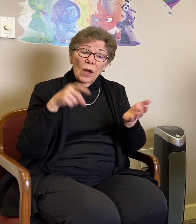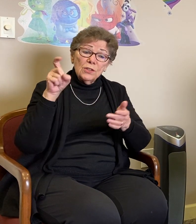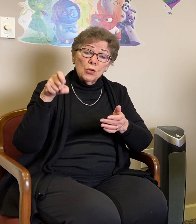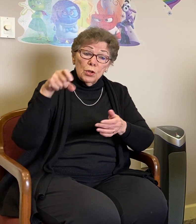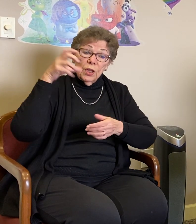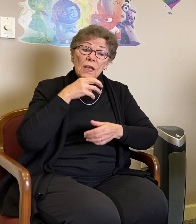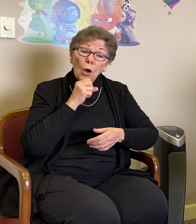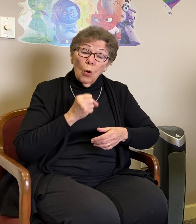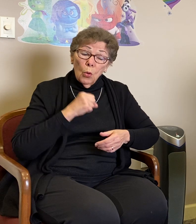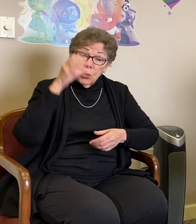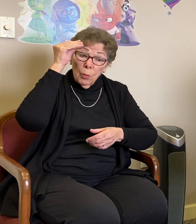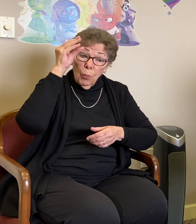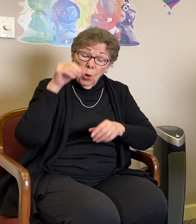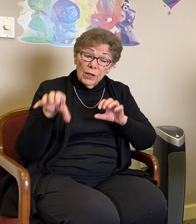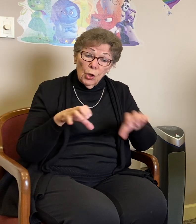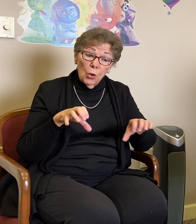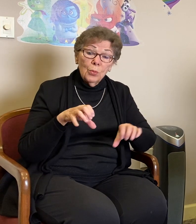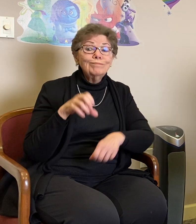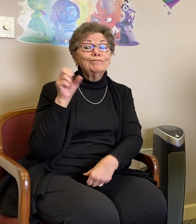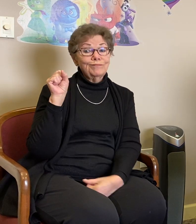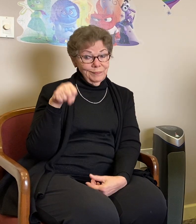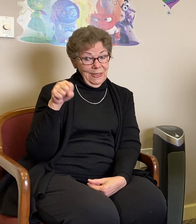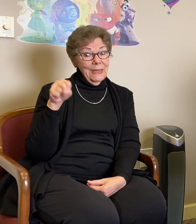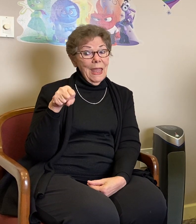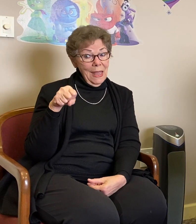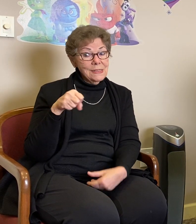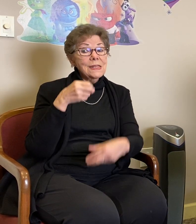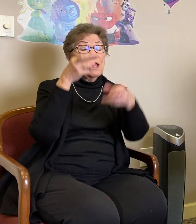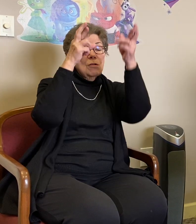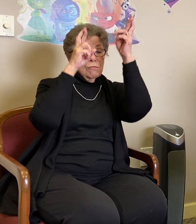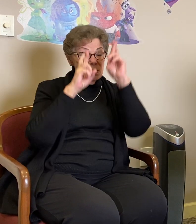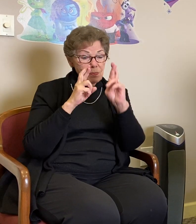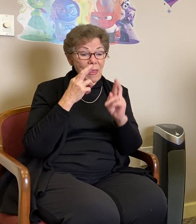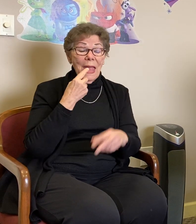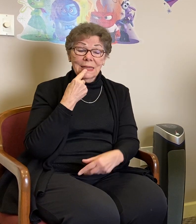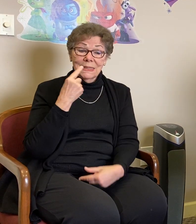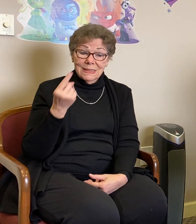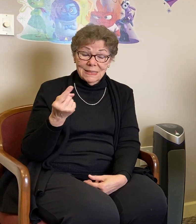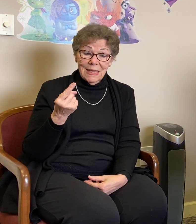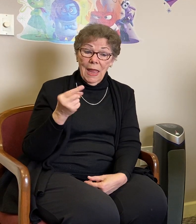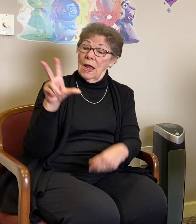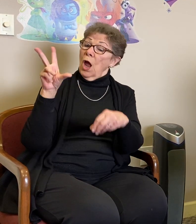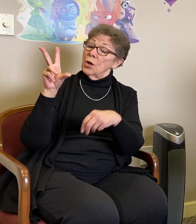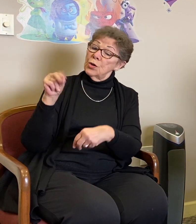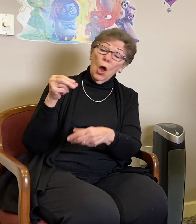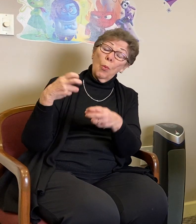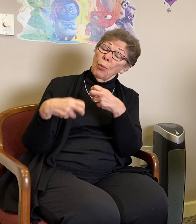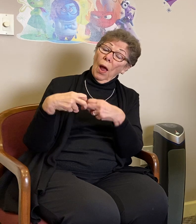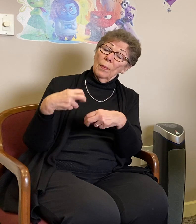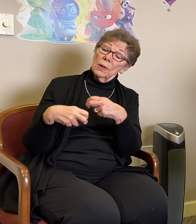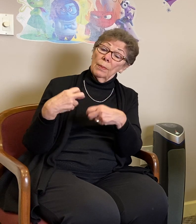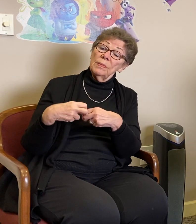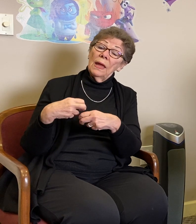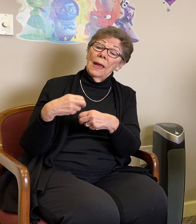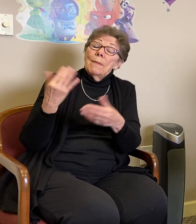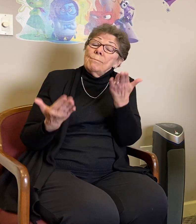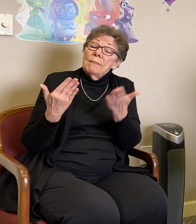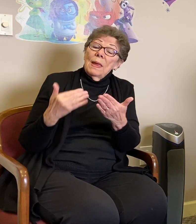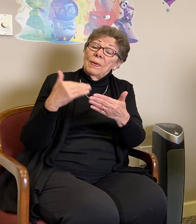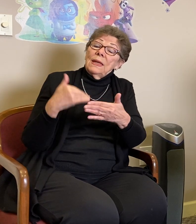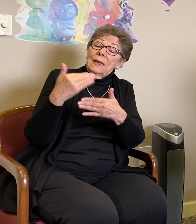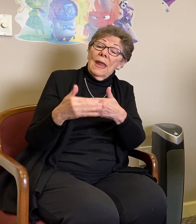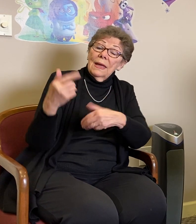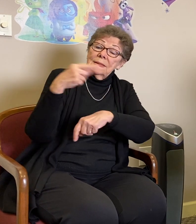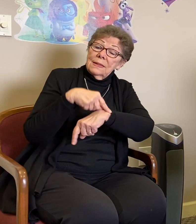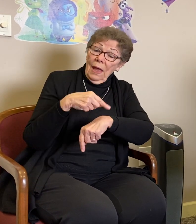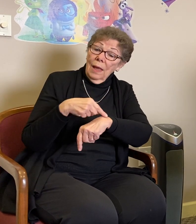do now? Yes, he should say something like, "No problem. Maybe next time you can